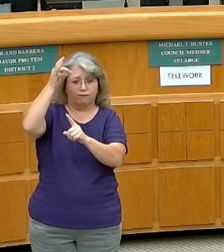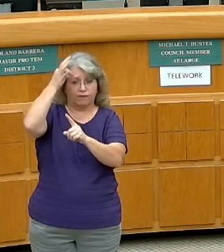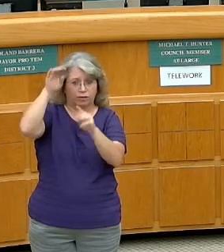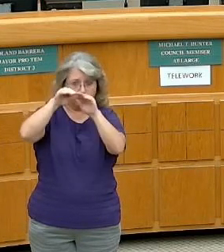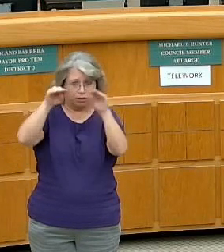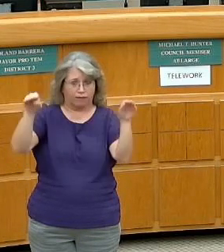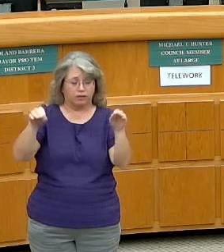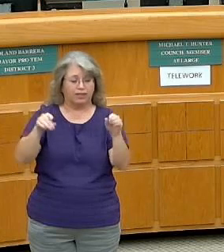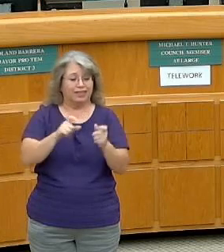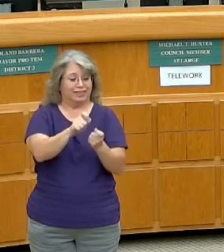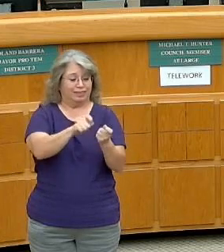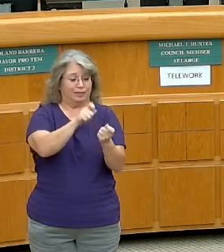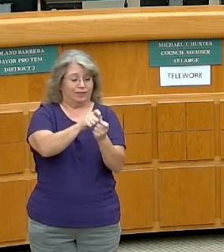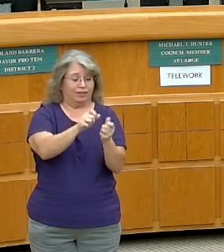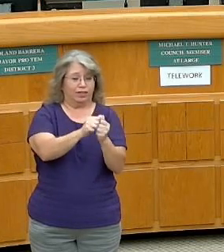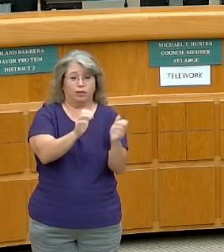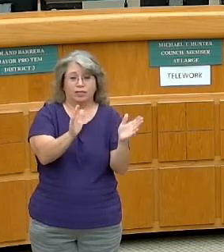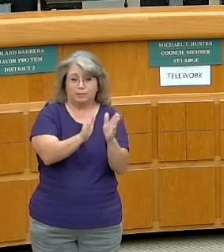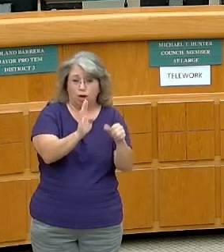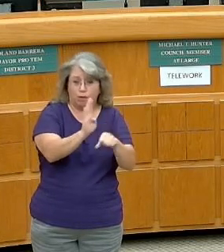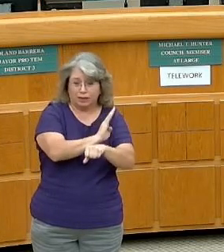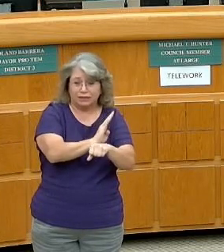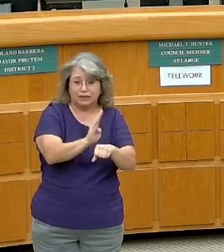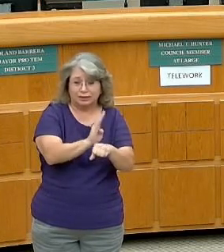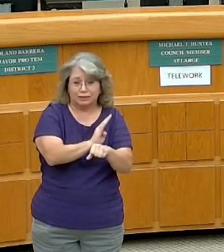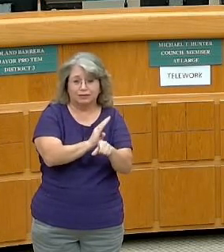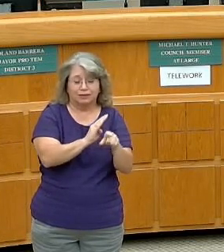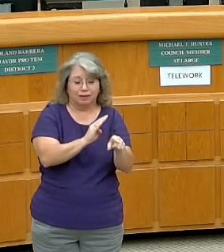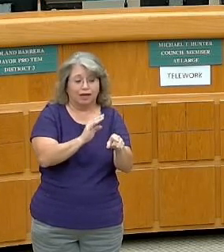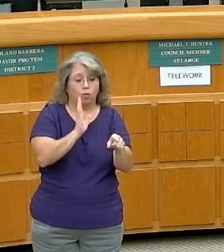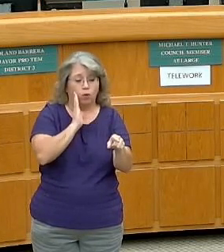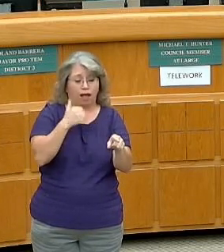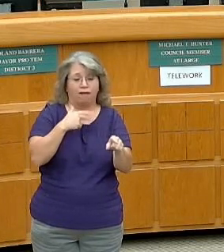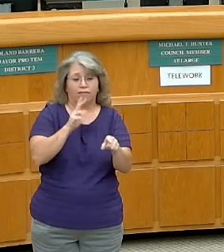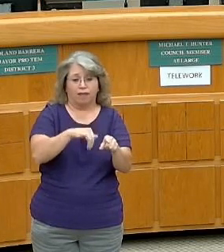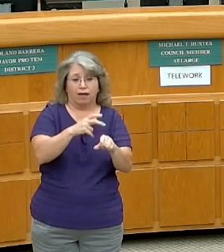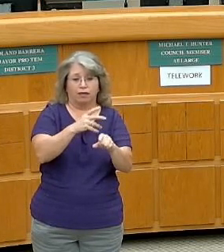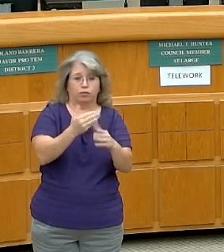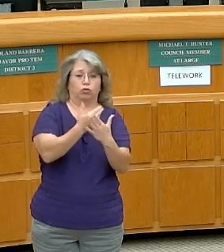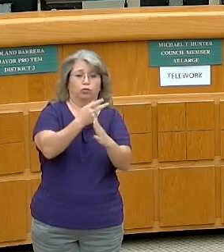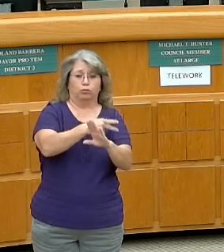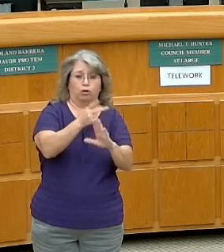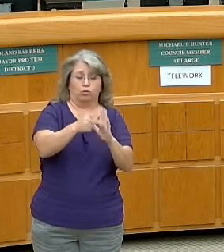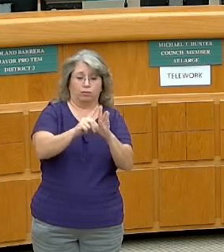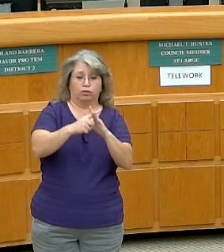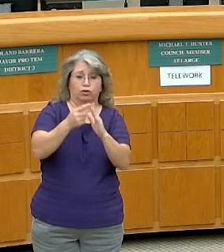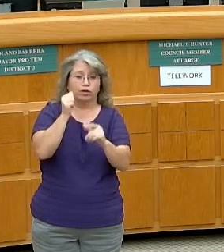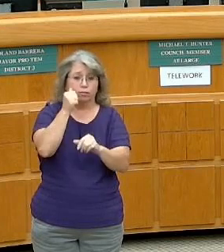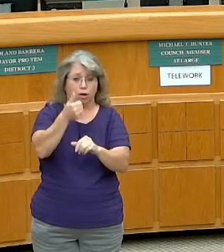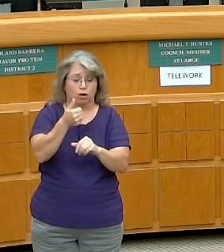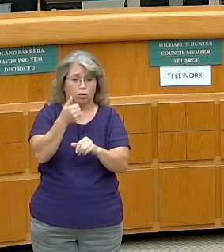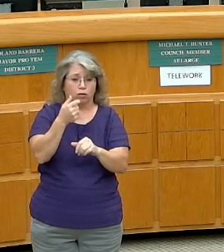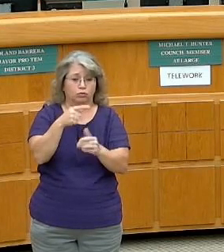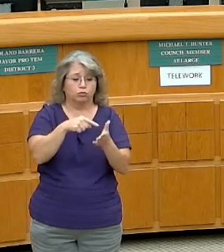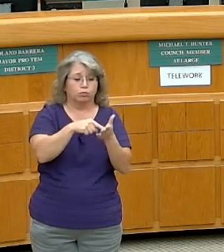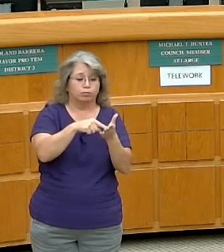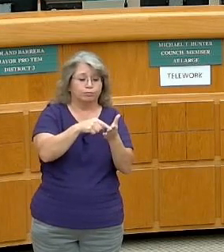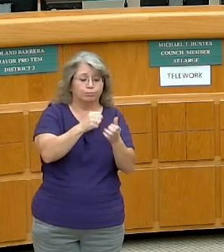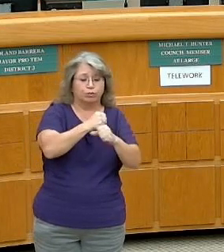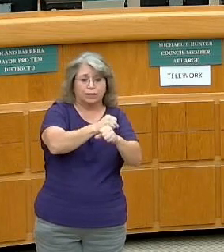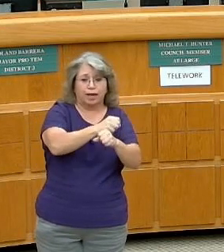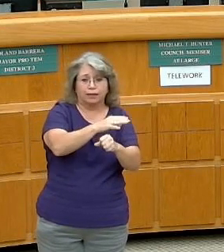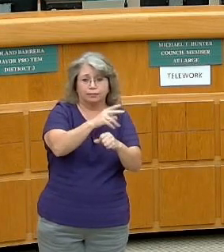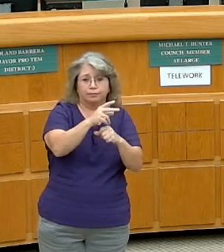that program being stood up tomorrow, wanted to make sure that you're at the front of the line when it comes to that. And so also